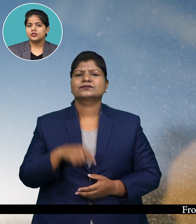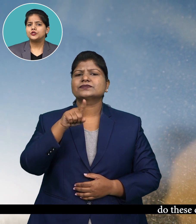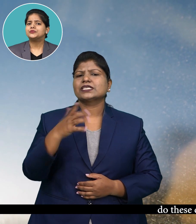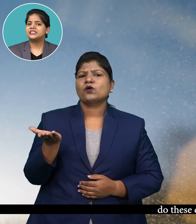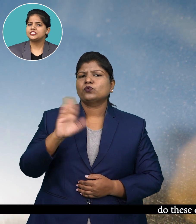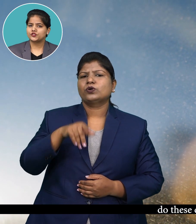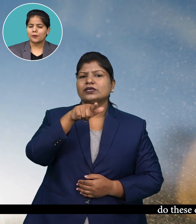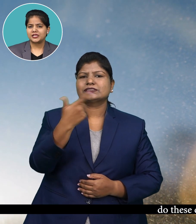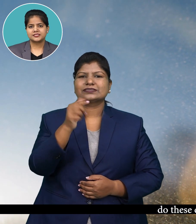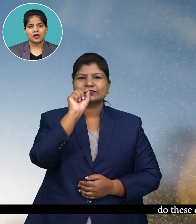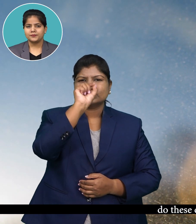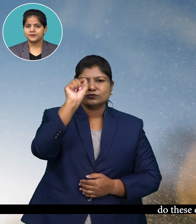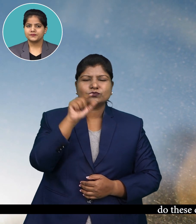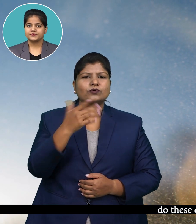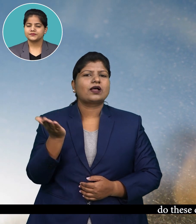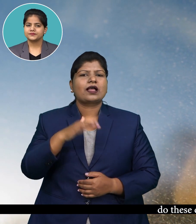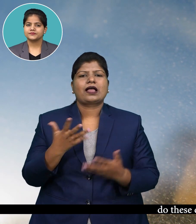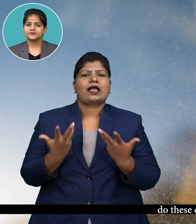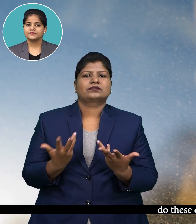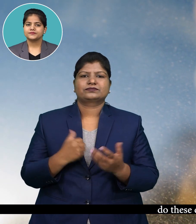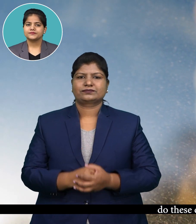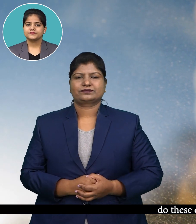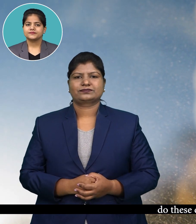where do these droplets come?